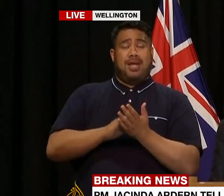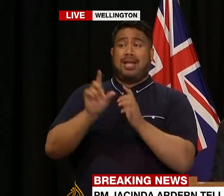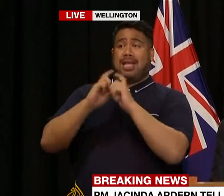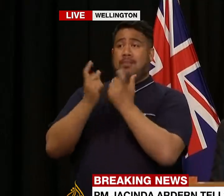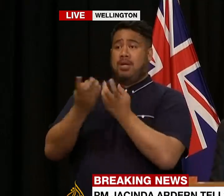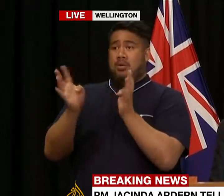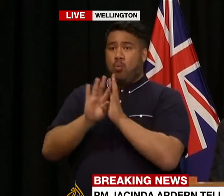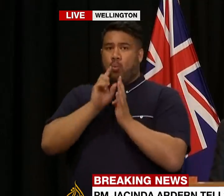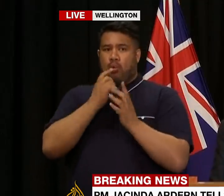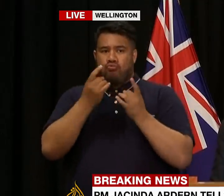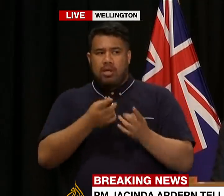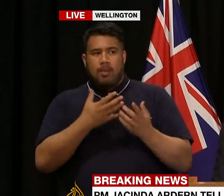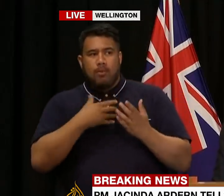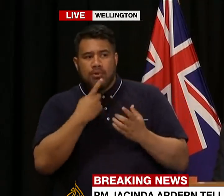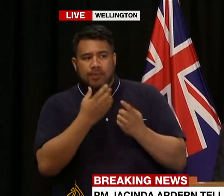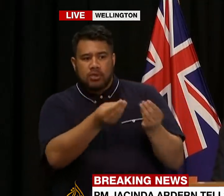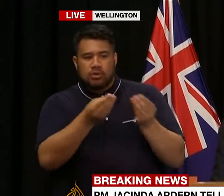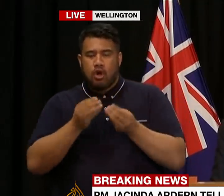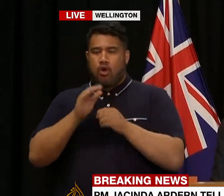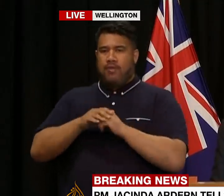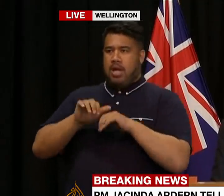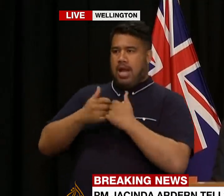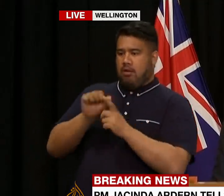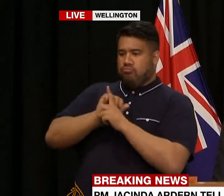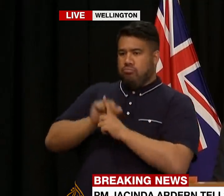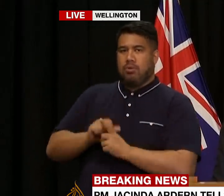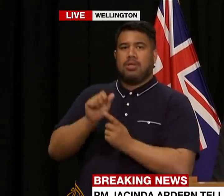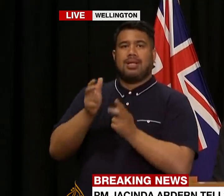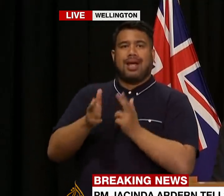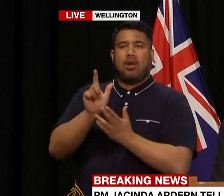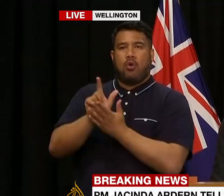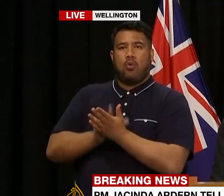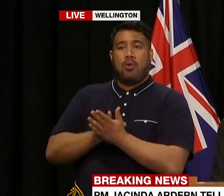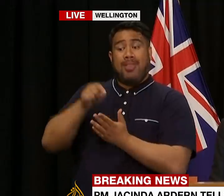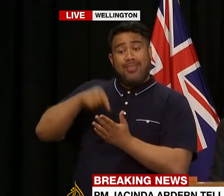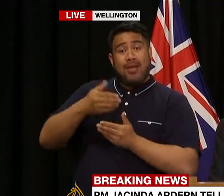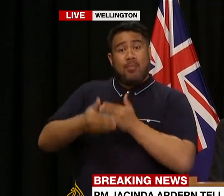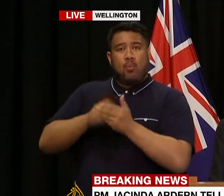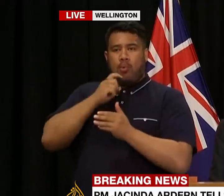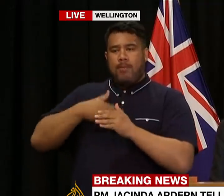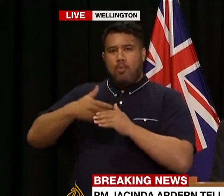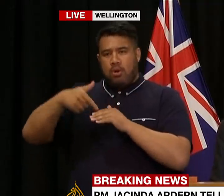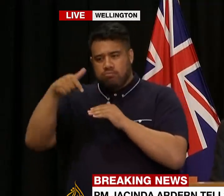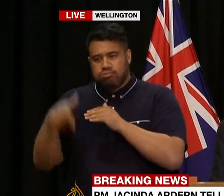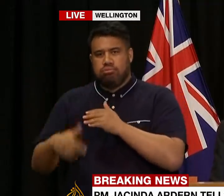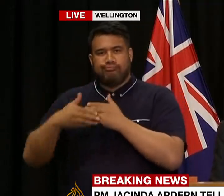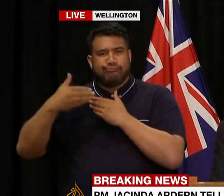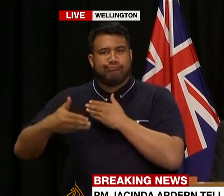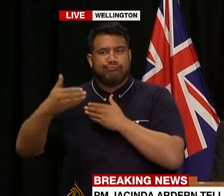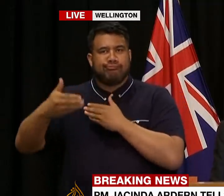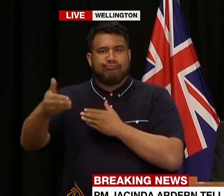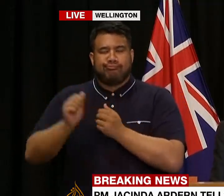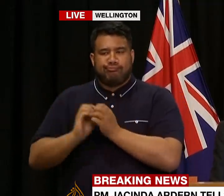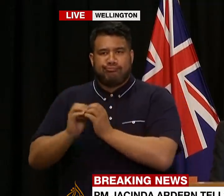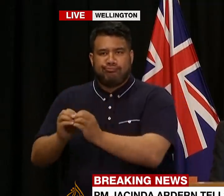our gun laws. These proposals will, however, go through a more fulsome process. But be assured,